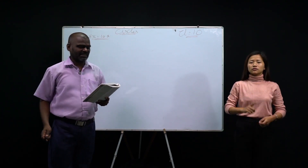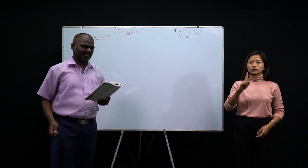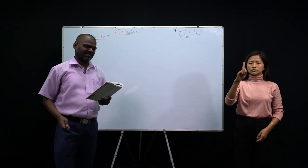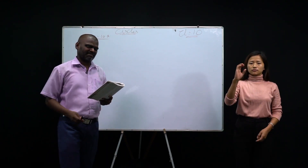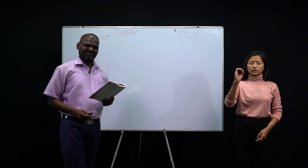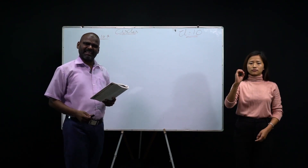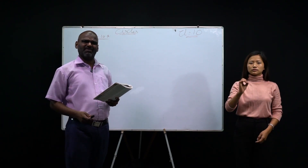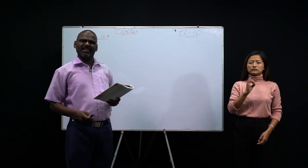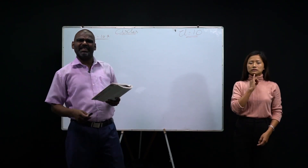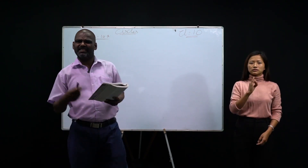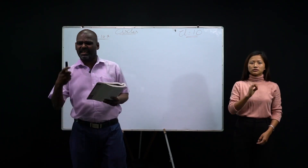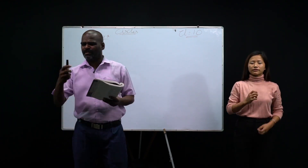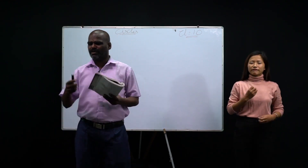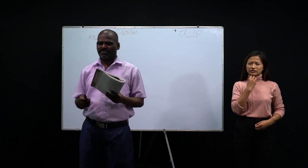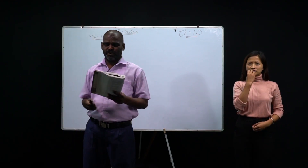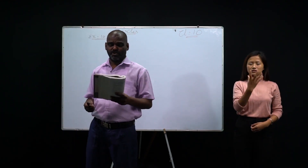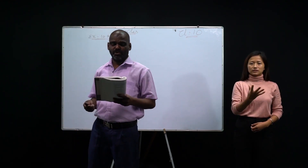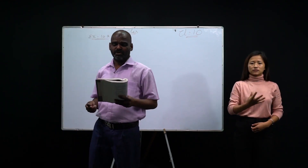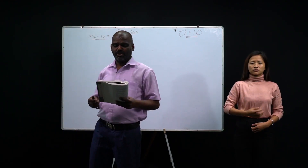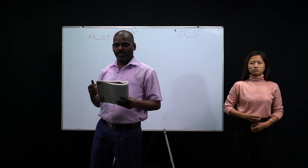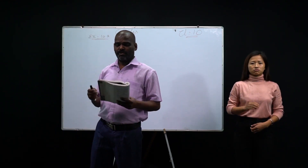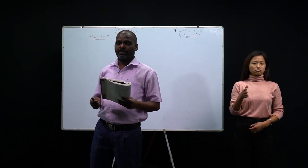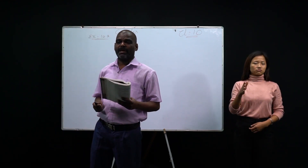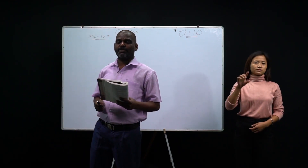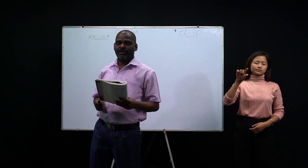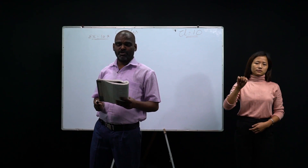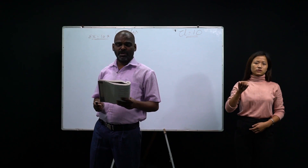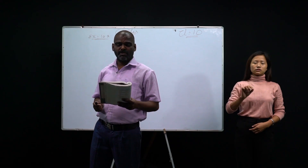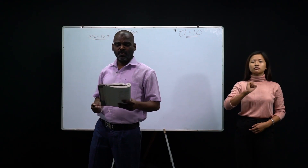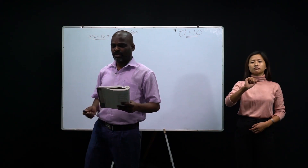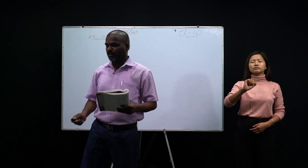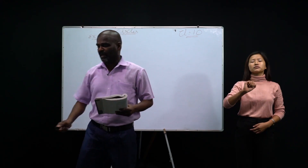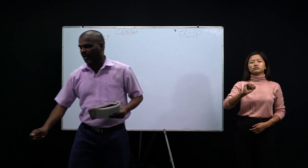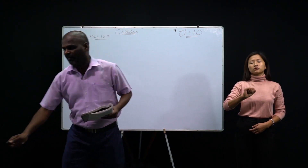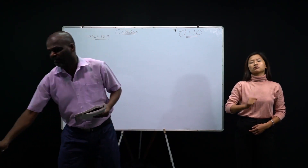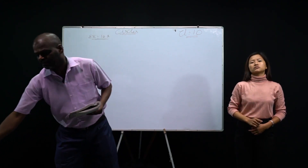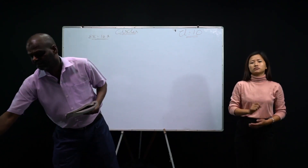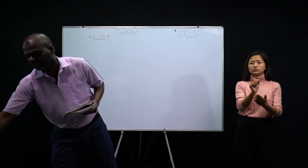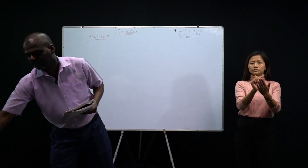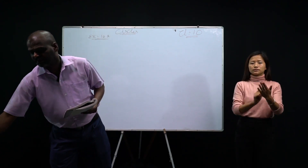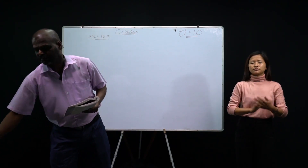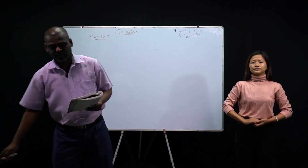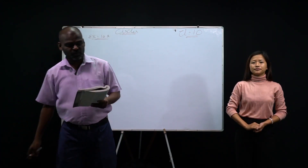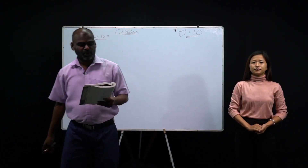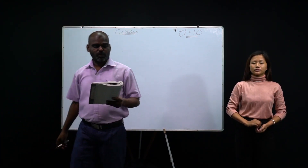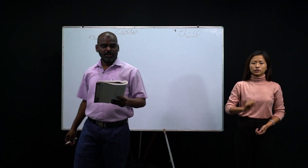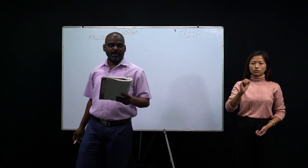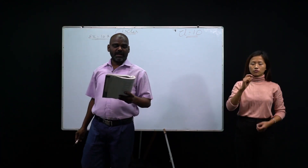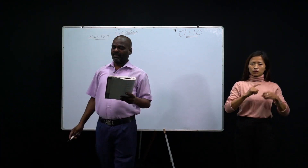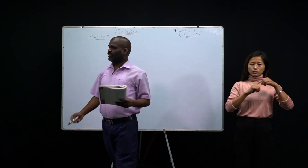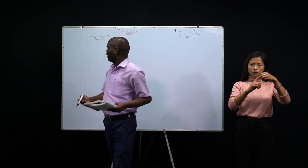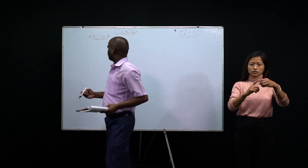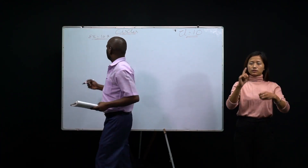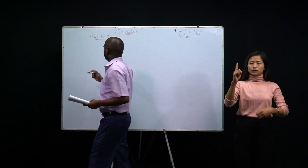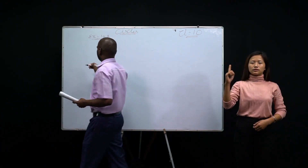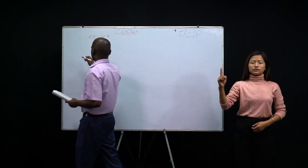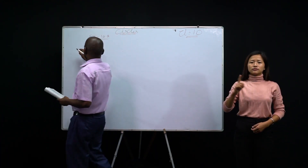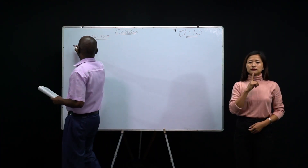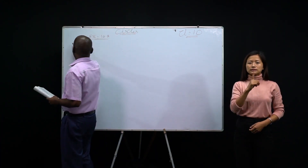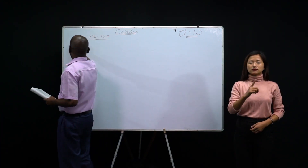10 is again very easy. I am not going to do. You can manage by yourself. Question number 11. Question number 11